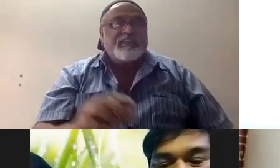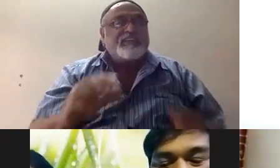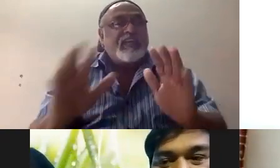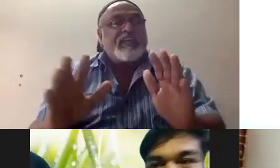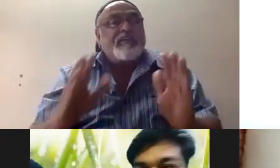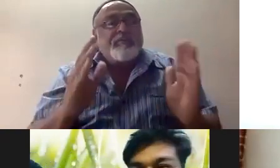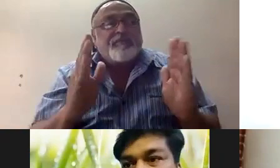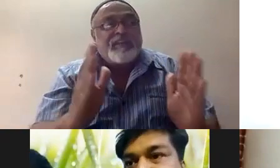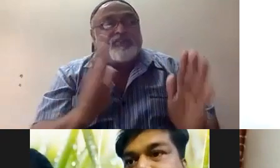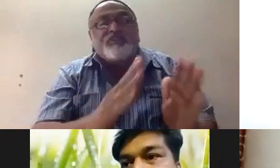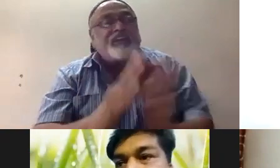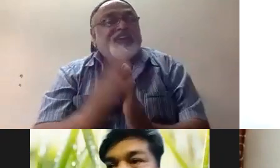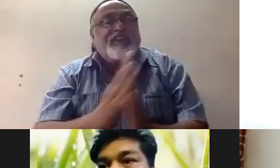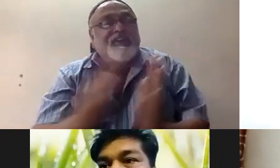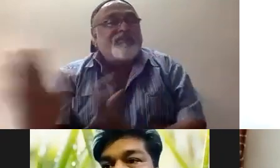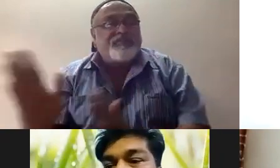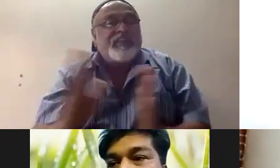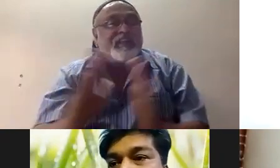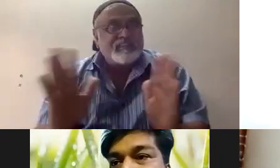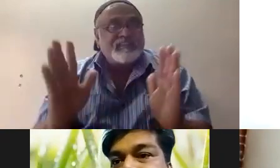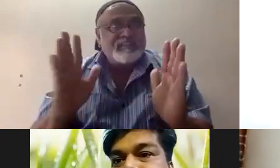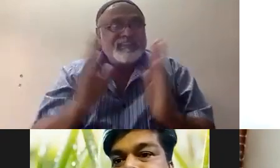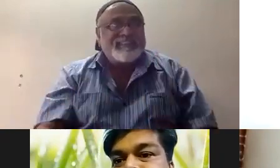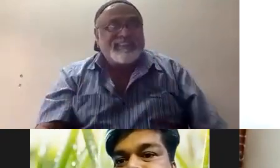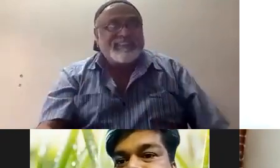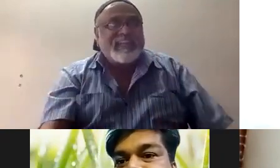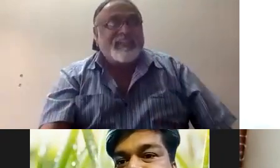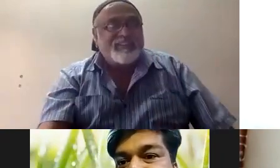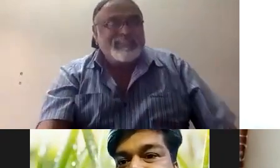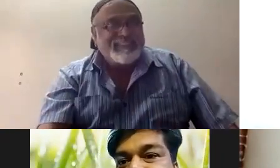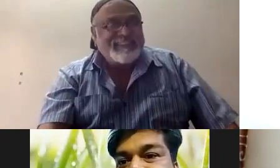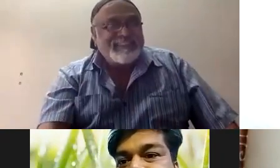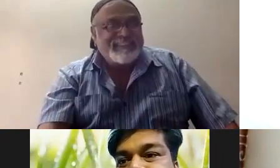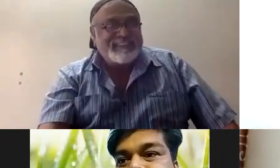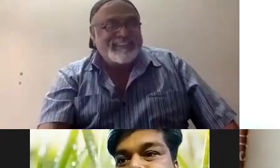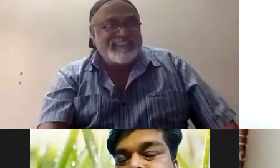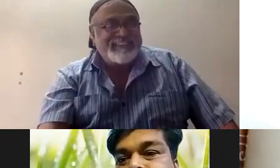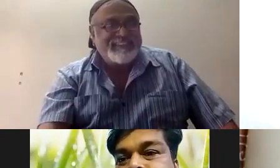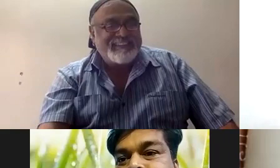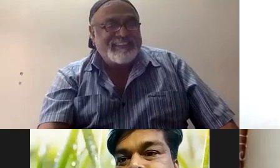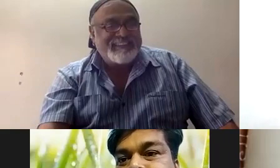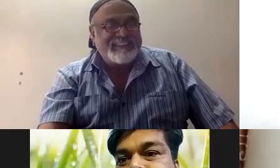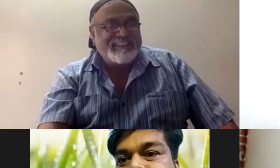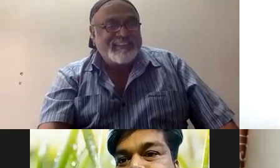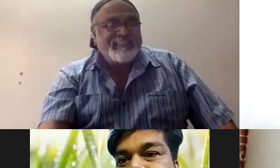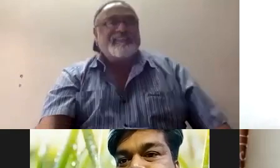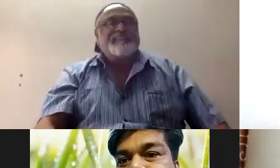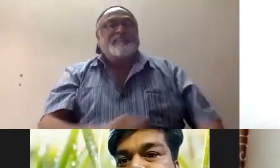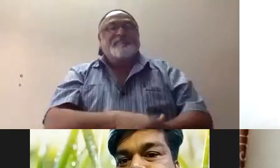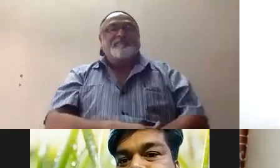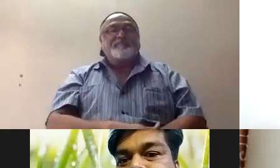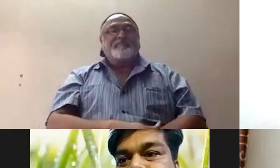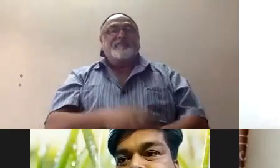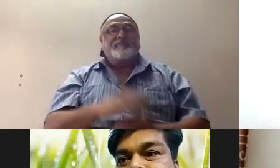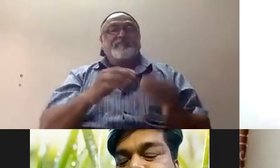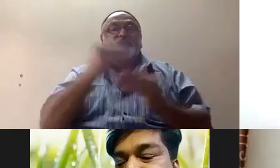I think it's okay, but please don't continue in the same speed. Sure, sure. Thank you. Right. Now, moving on to